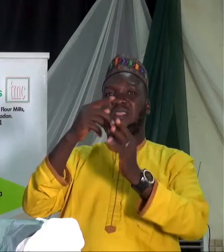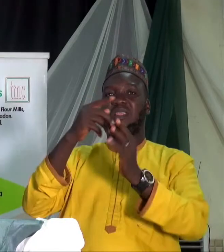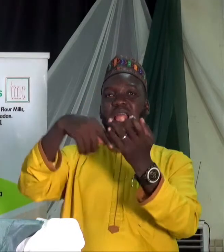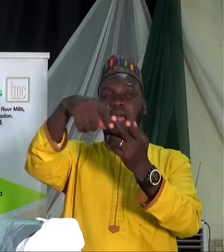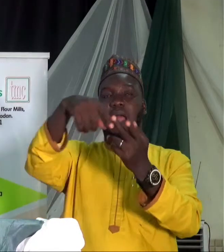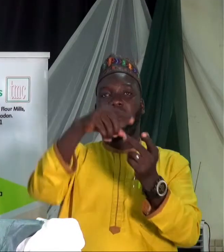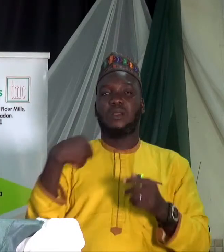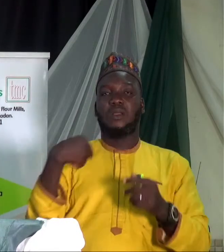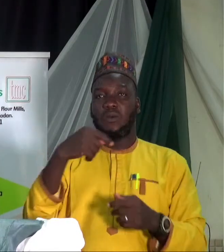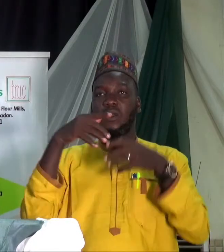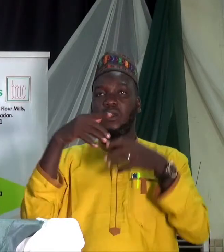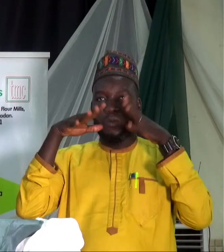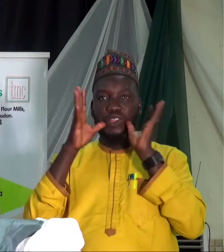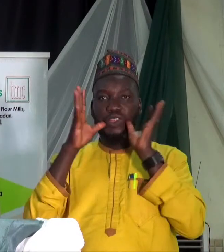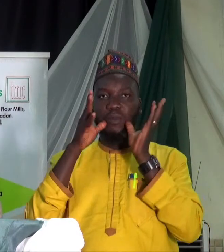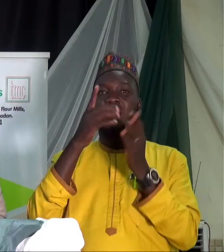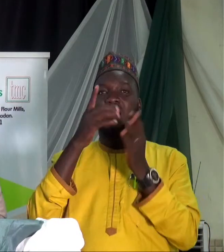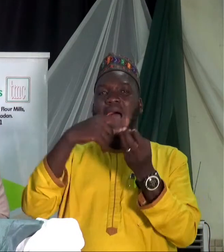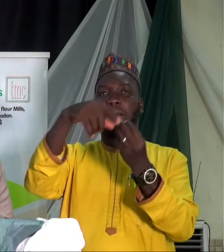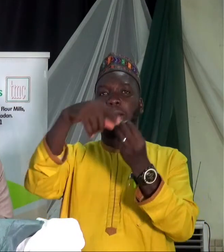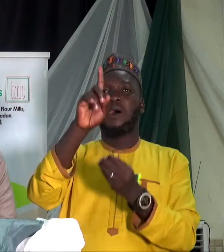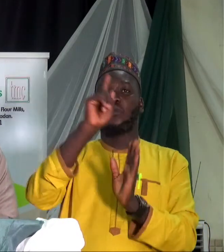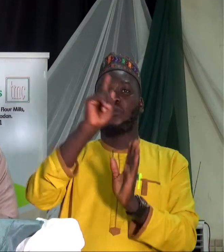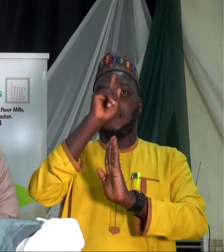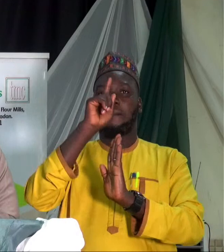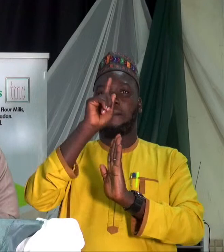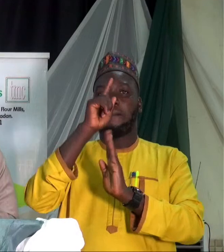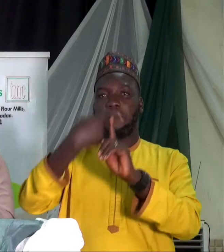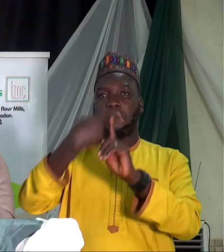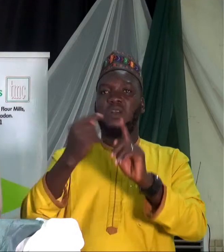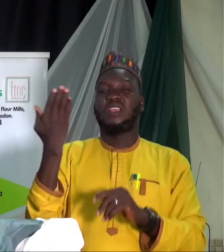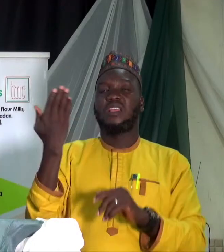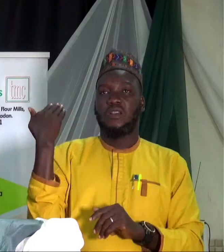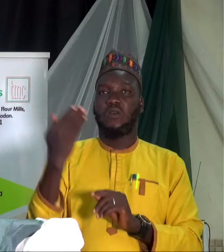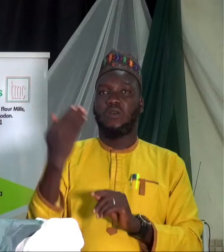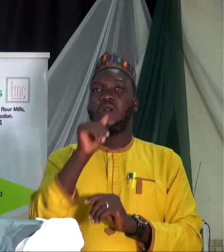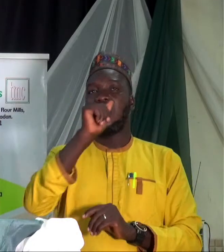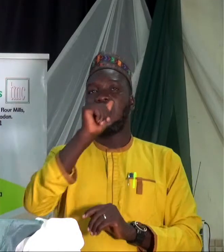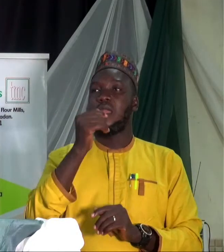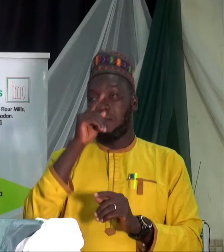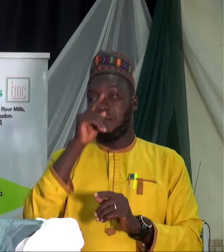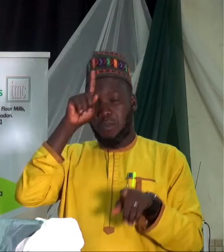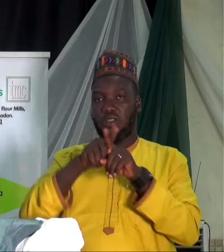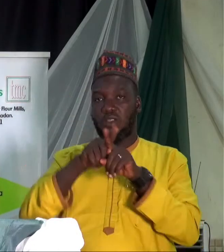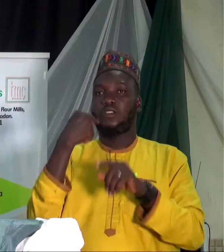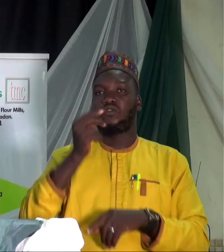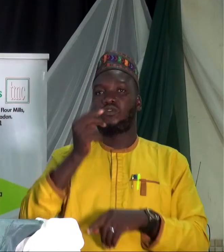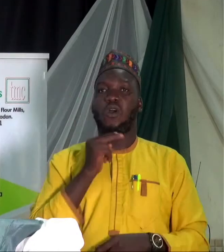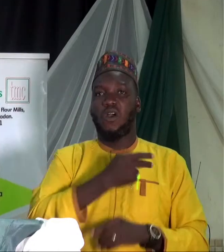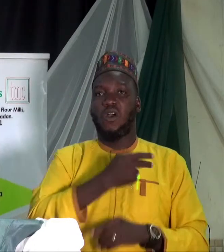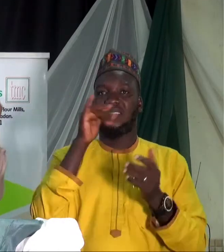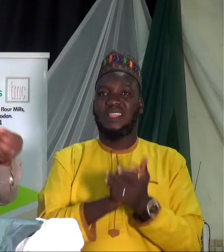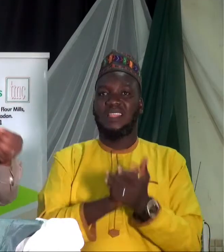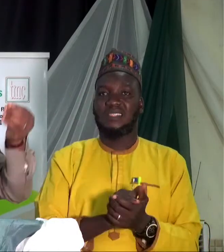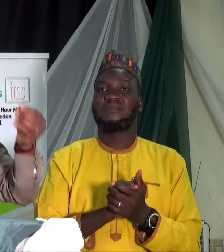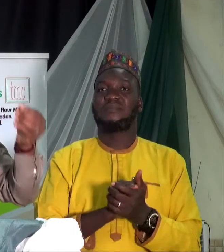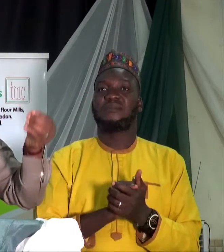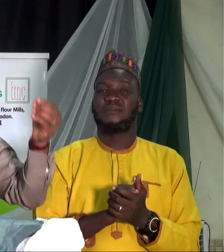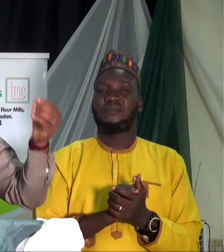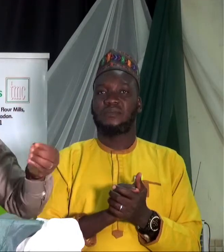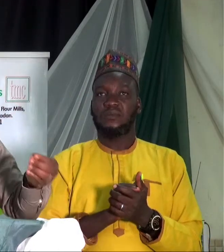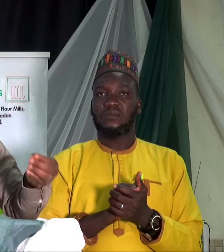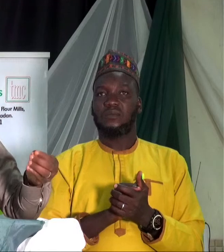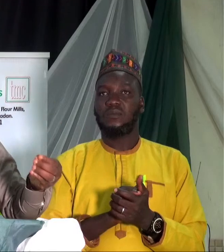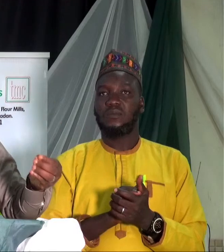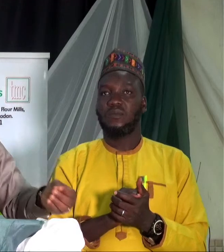about a month ago a brother told us ka ko si fi awon